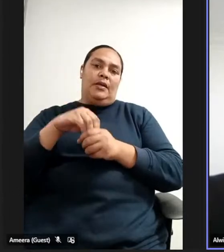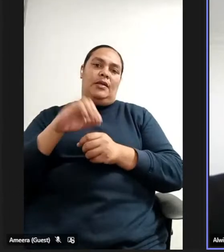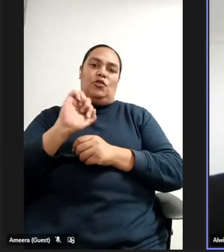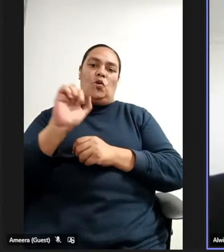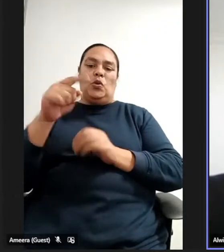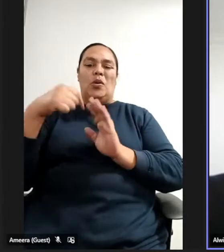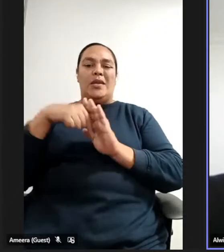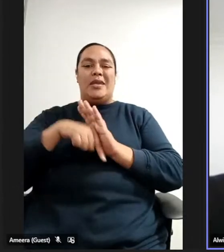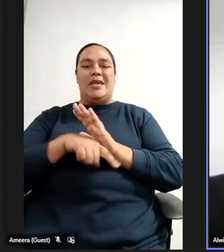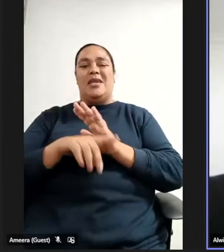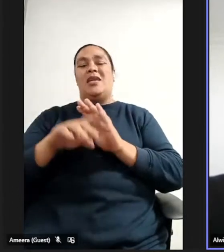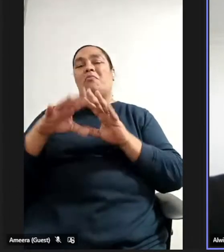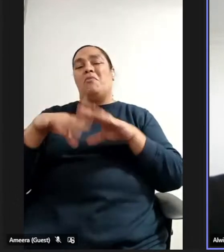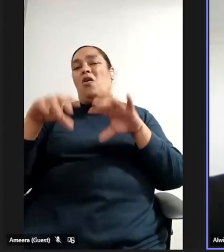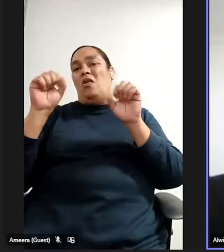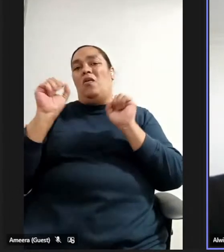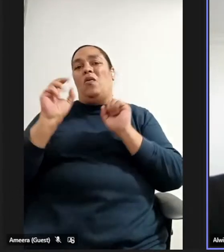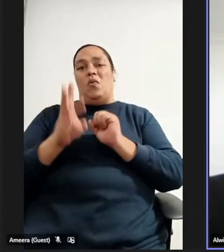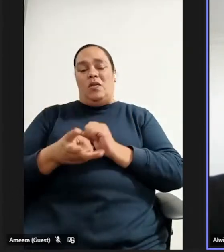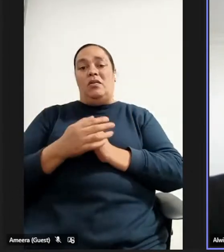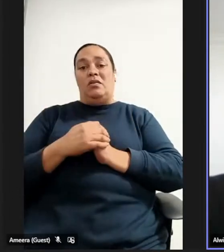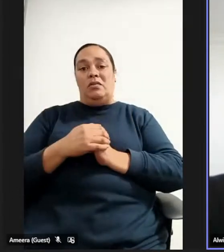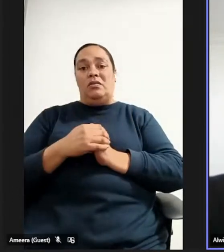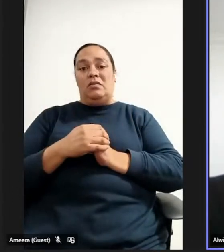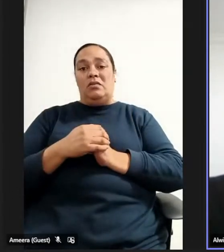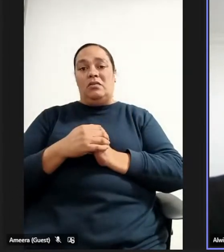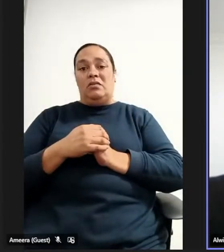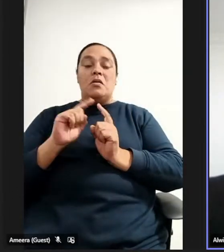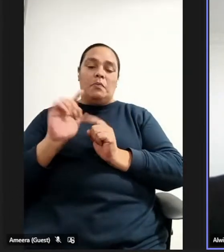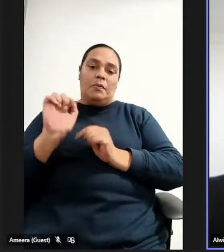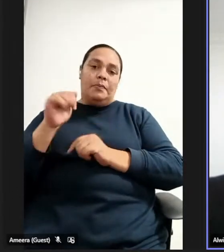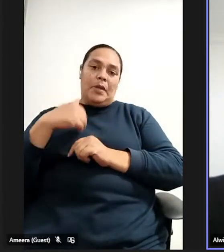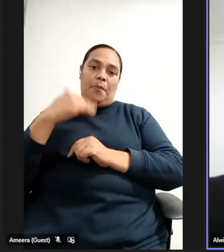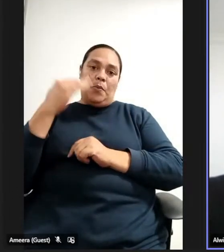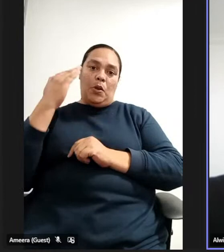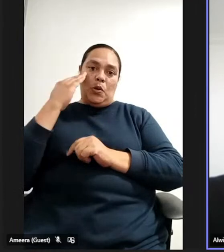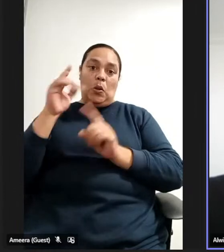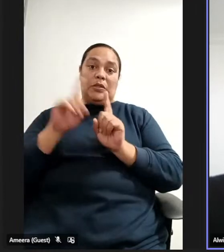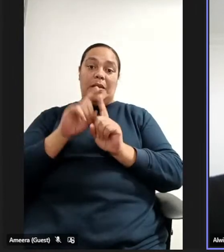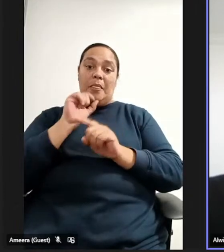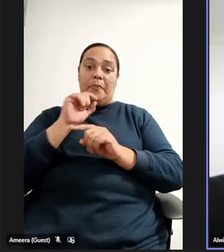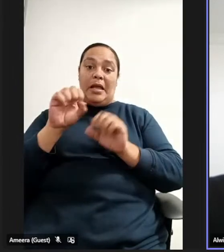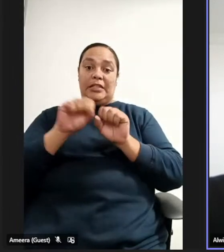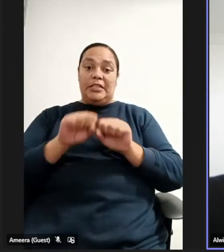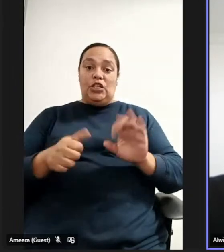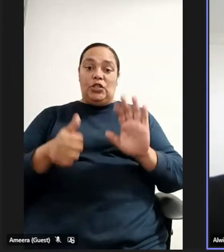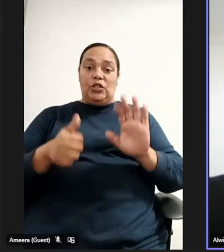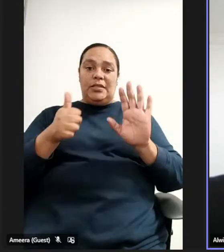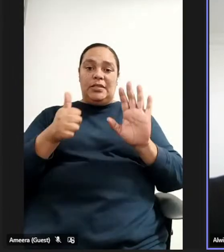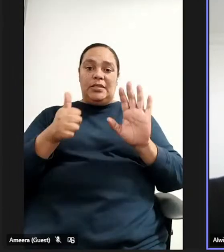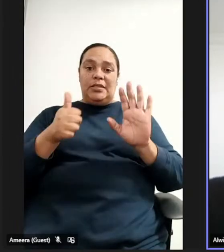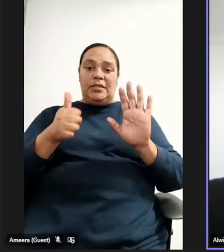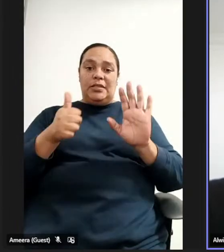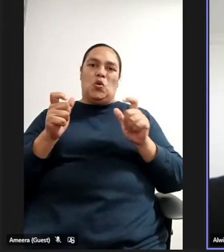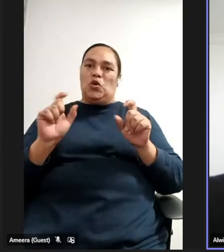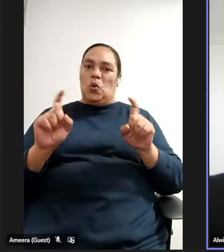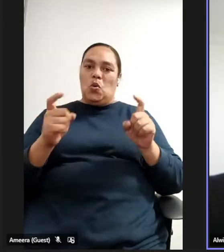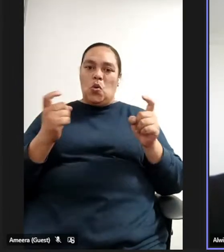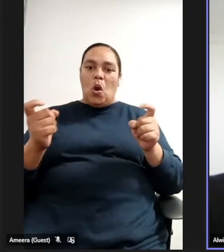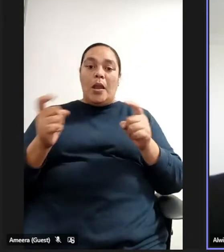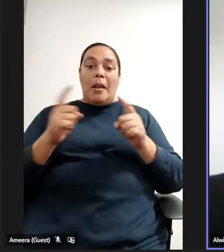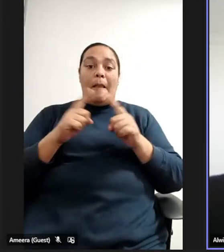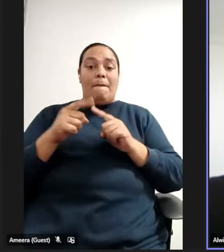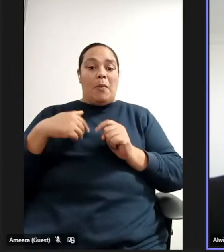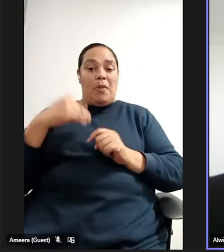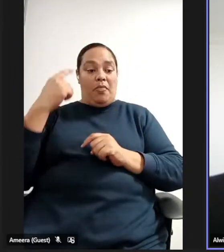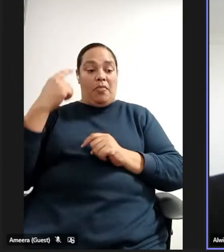shedding. And I know that, you know, even at stage six, it's quite unbearable. But I think if it doesn't improve, we should